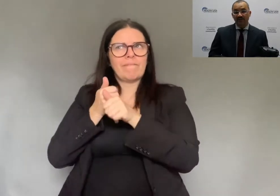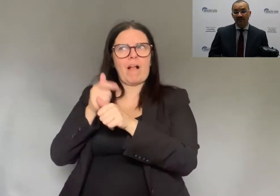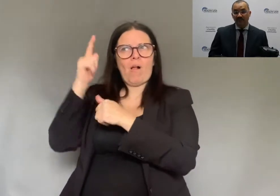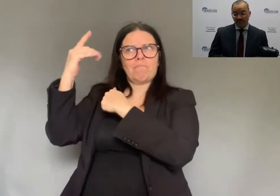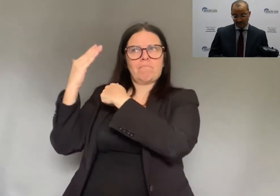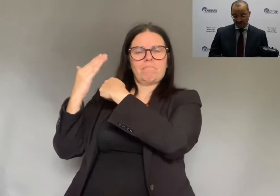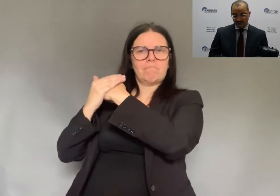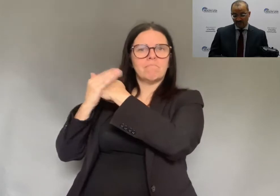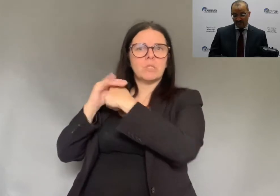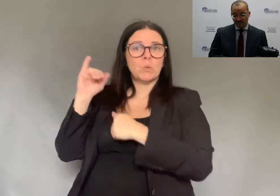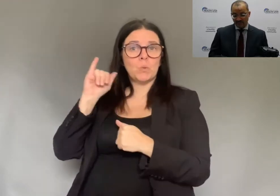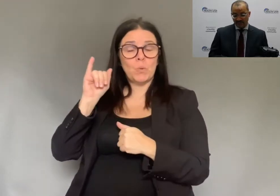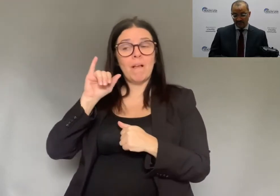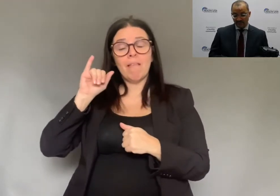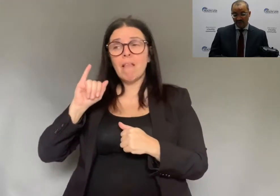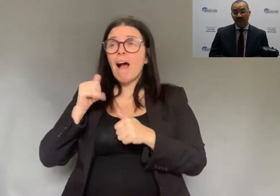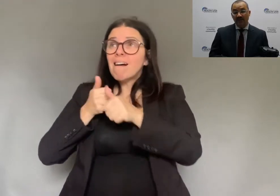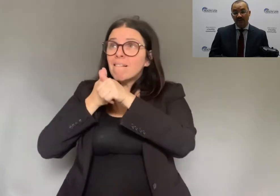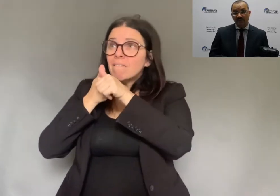contribute to